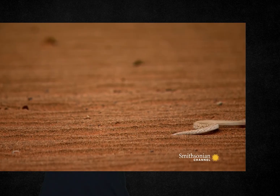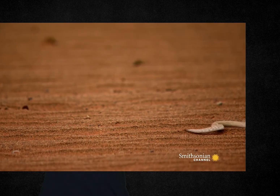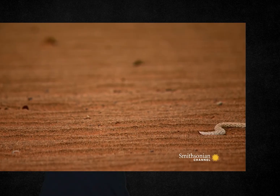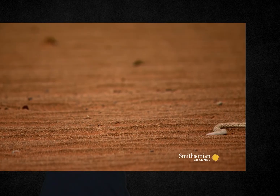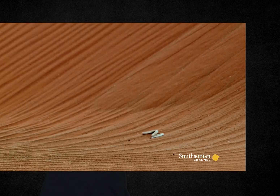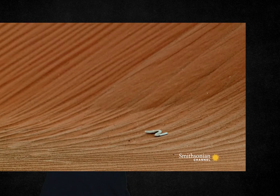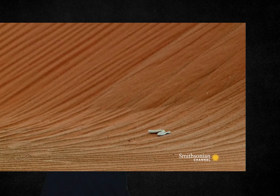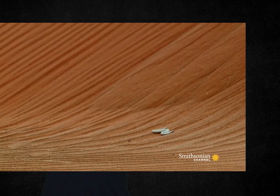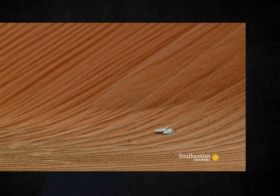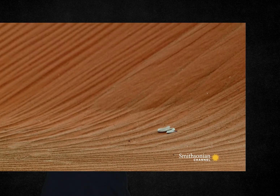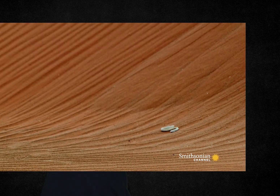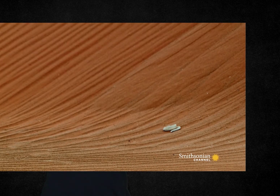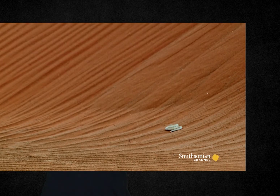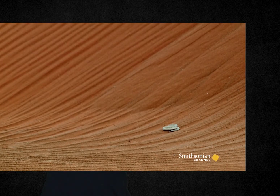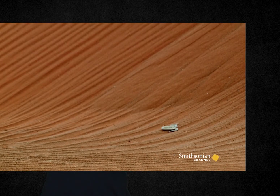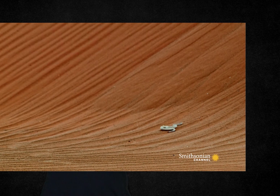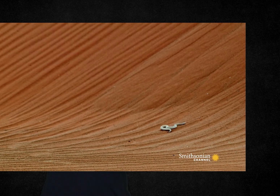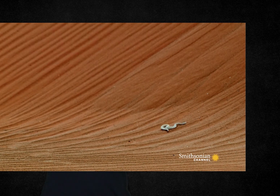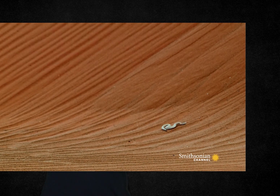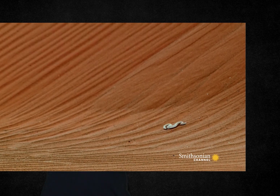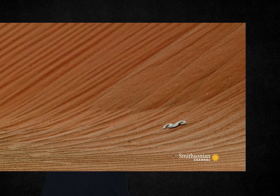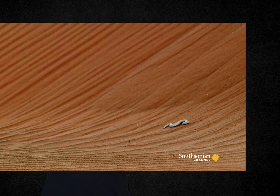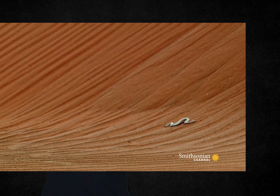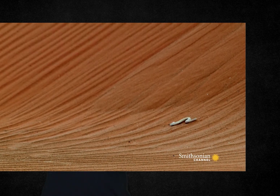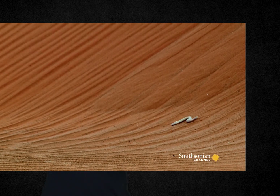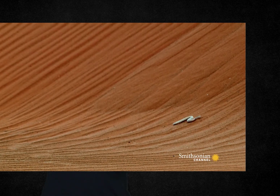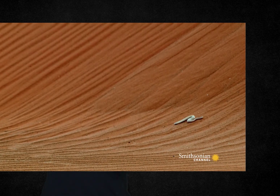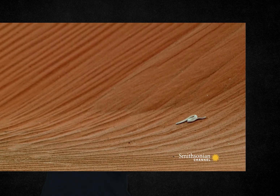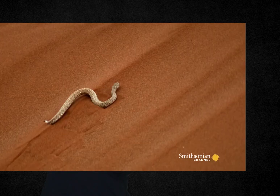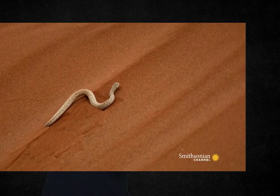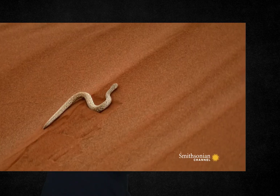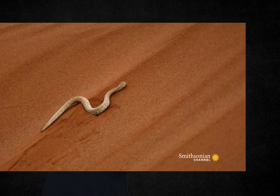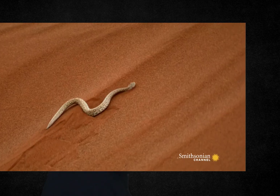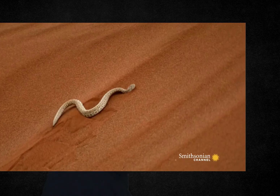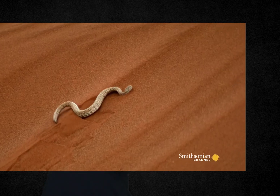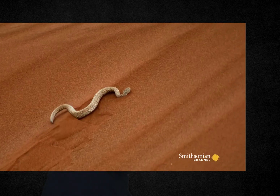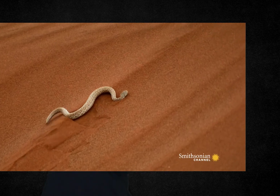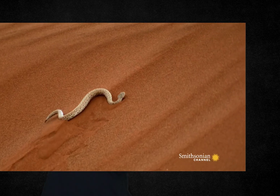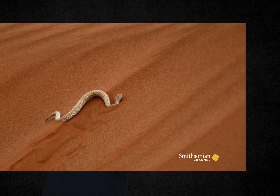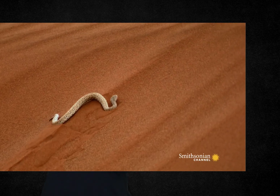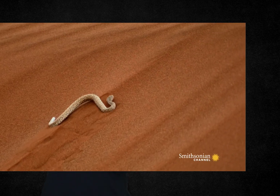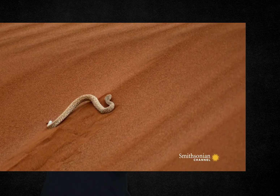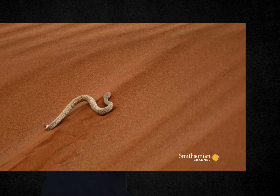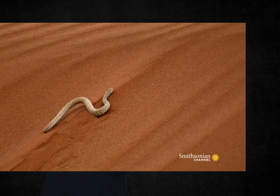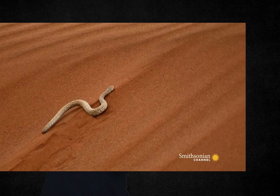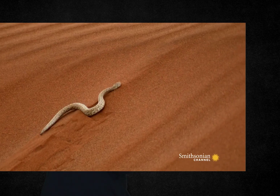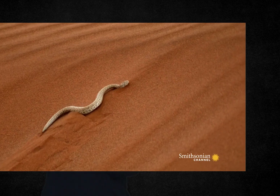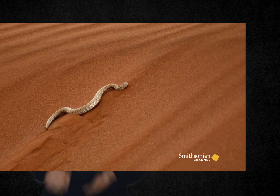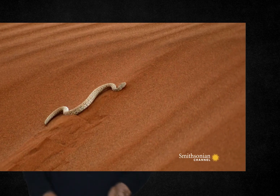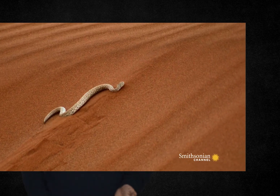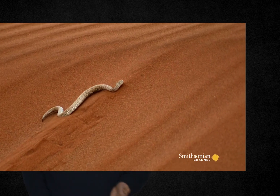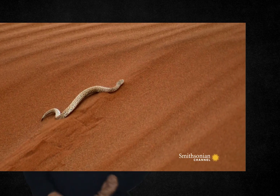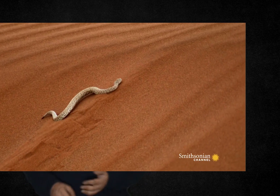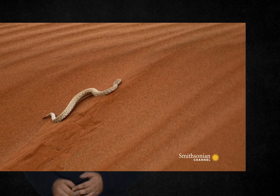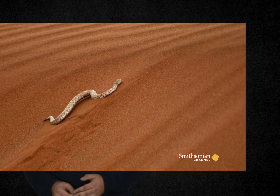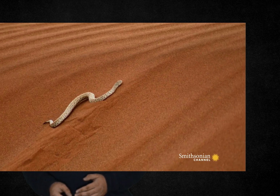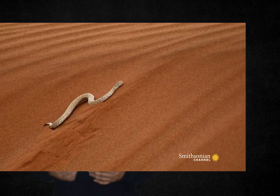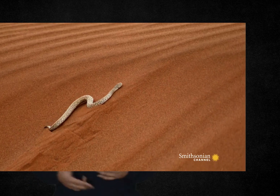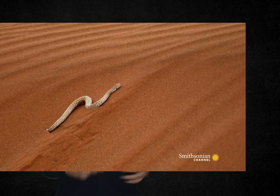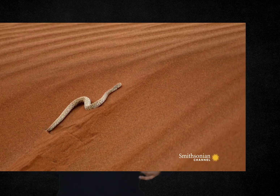They cannot use straight, they only can use curve to allow to move themselves. Enough with